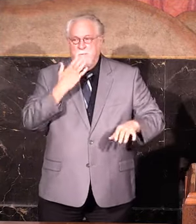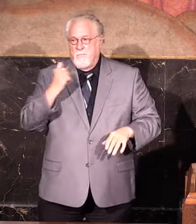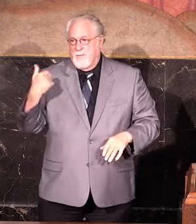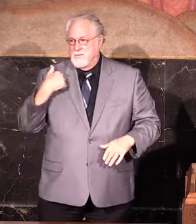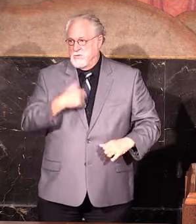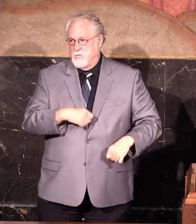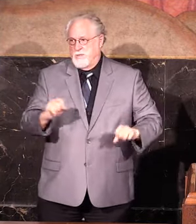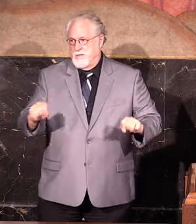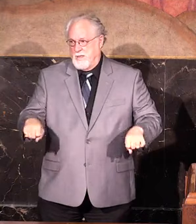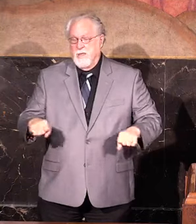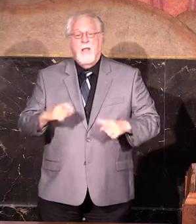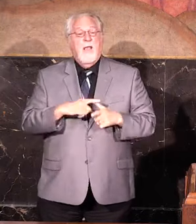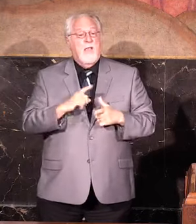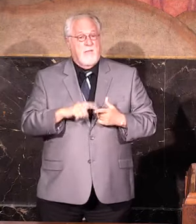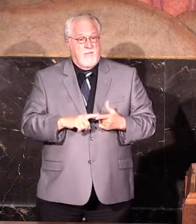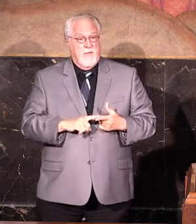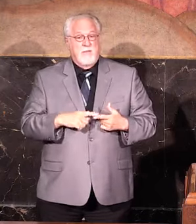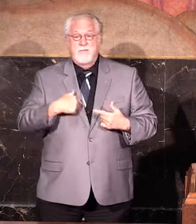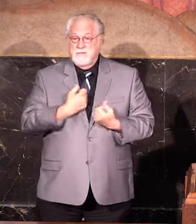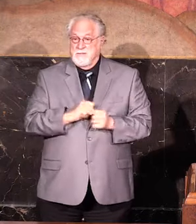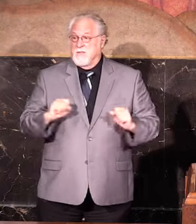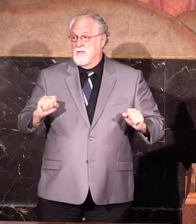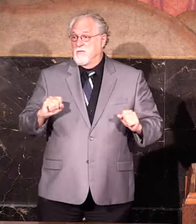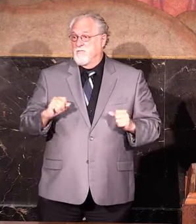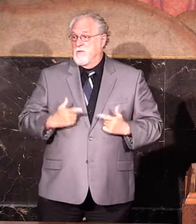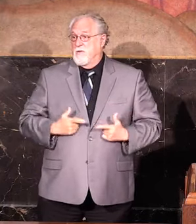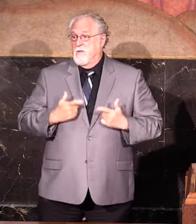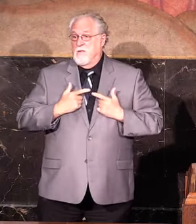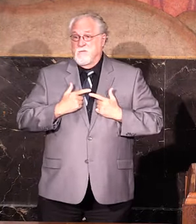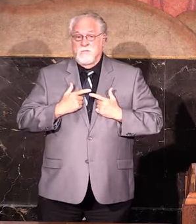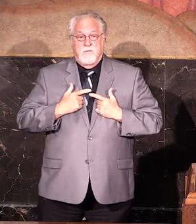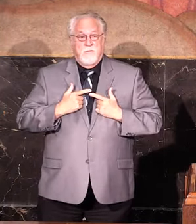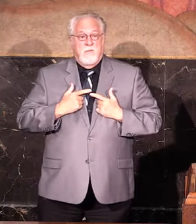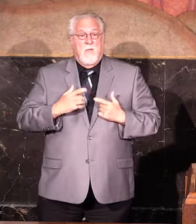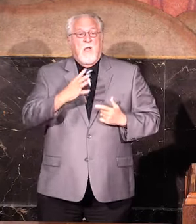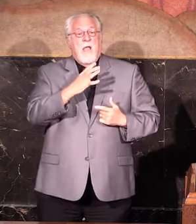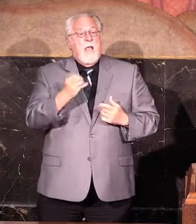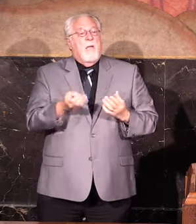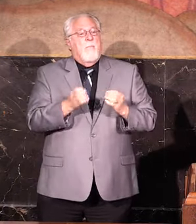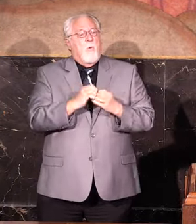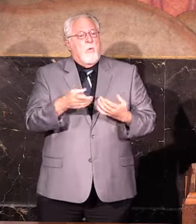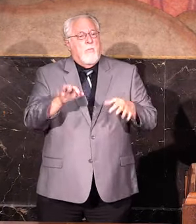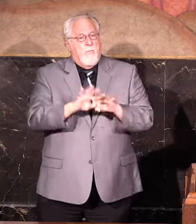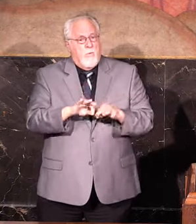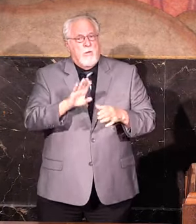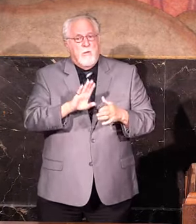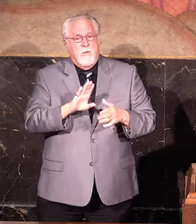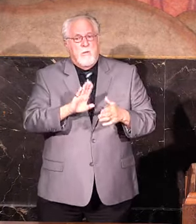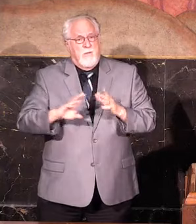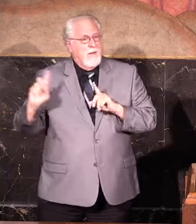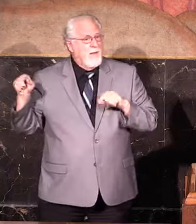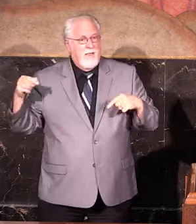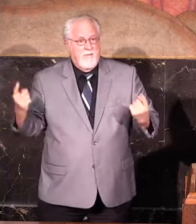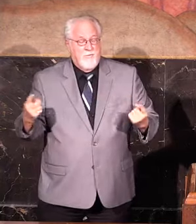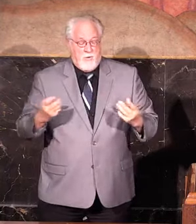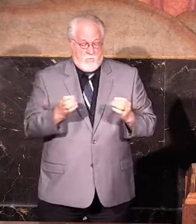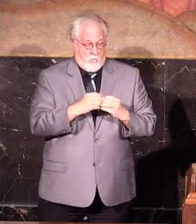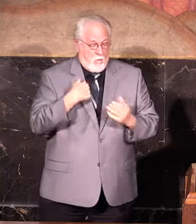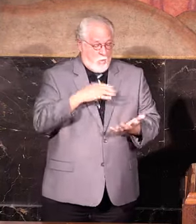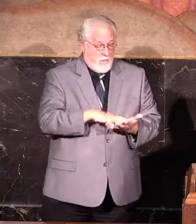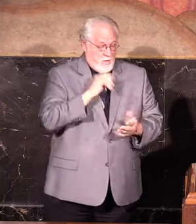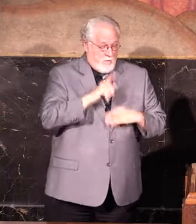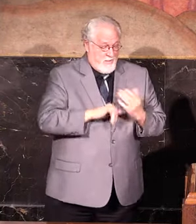can, and that we literally save lives. And it's more important than ever. The more we learn about this